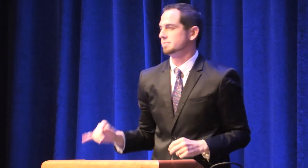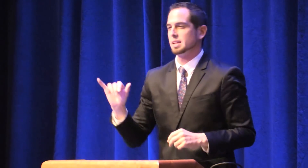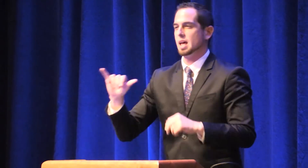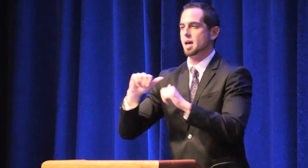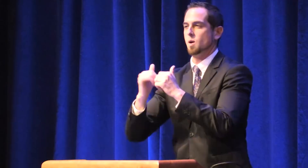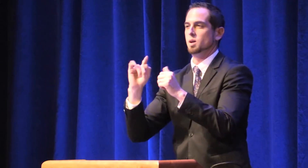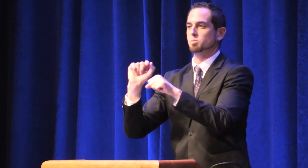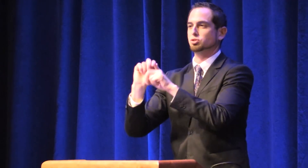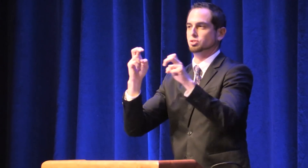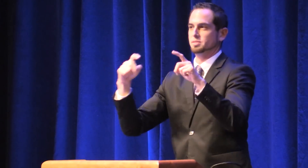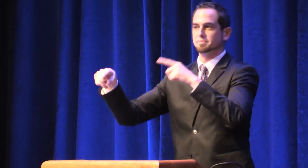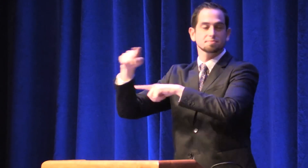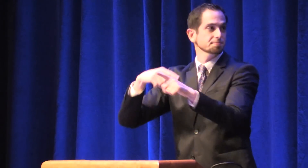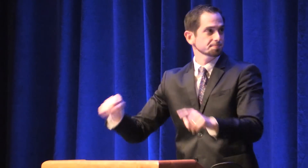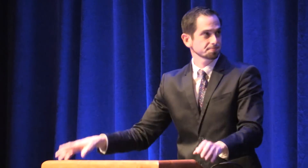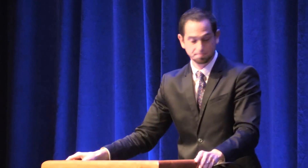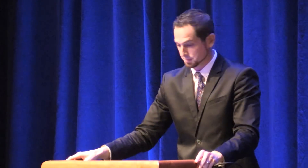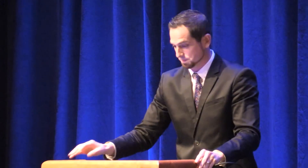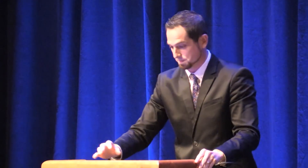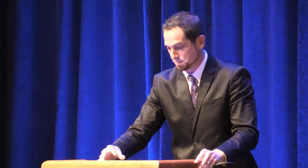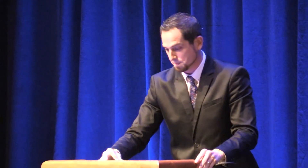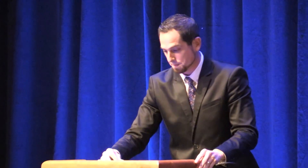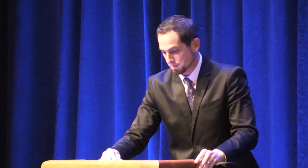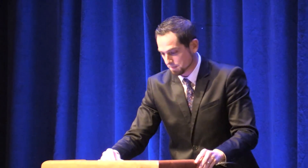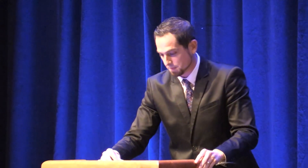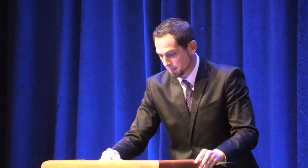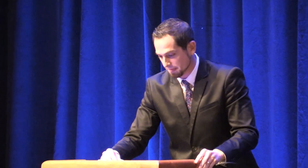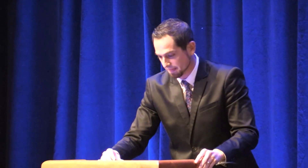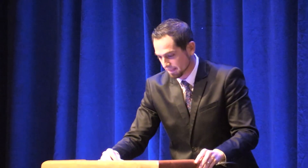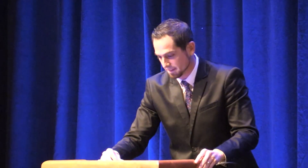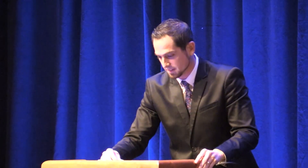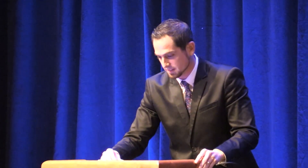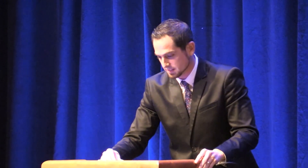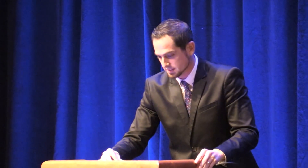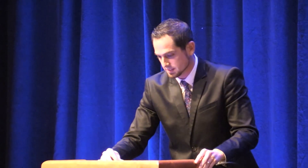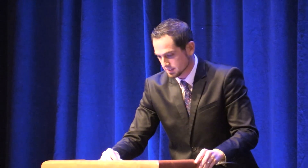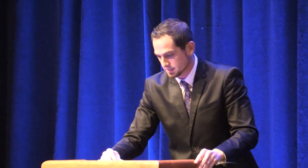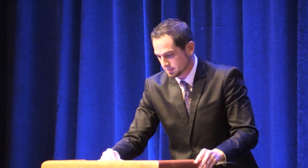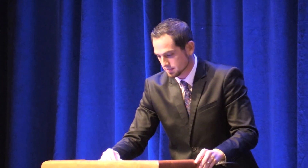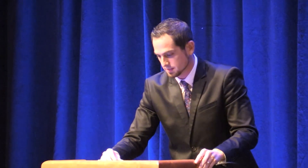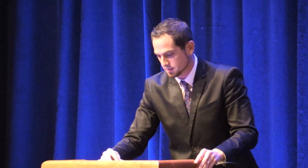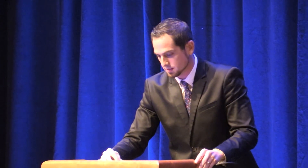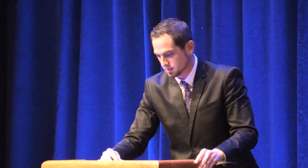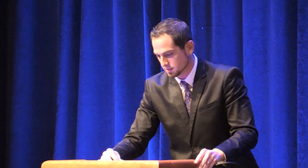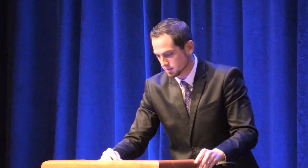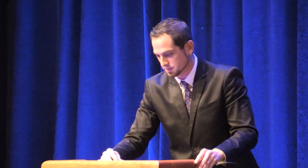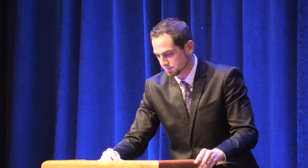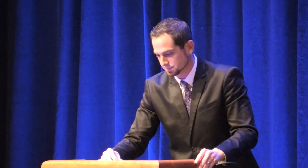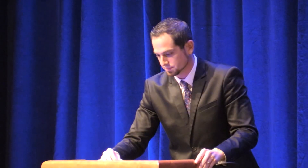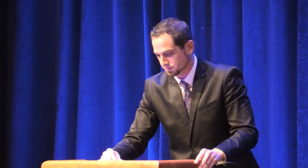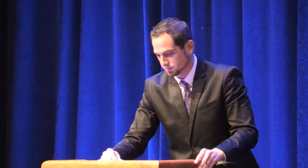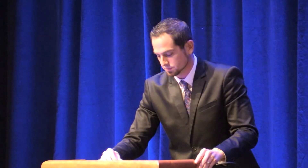time. It was like striking a match and pushed us forward with what we needed.